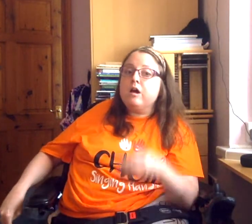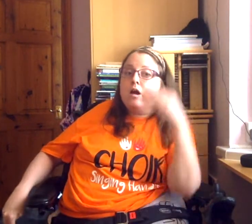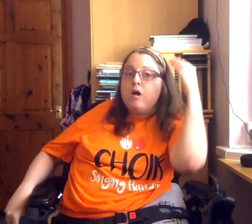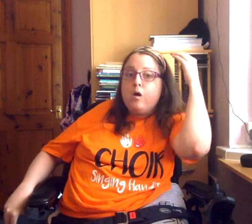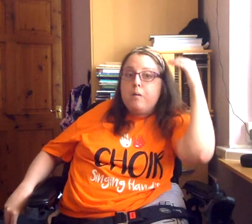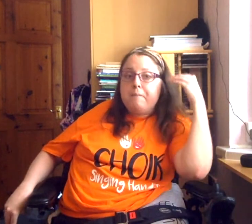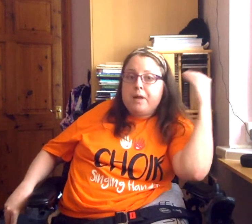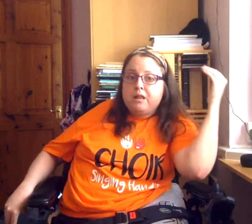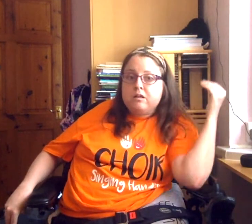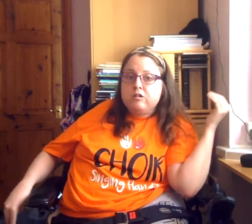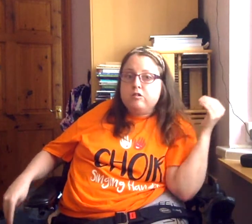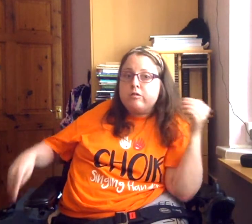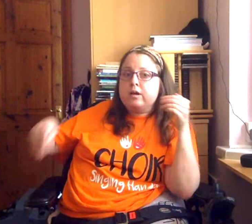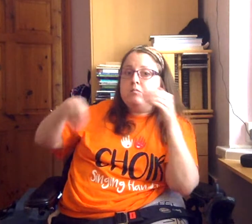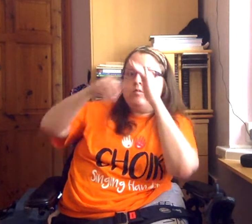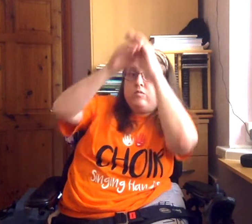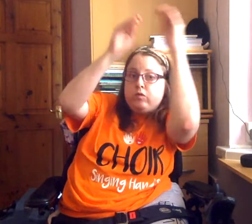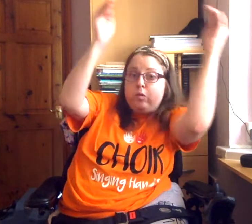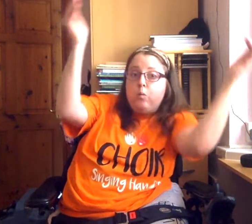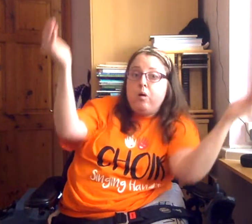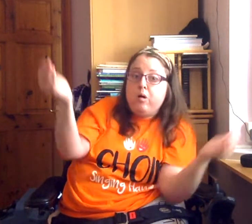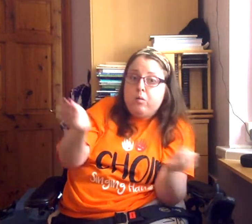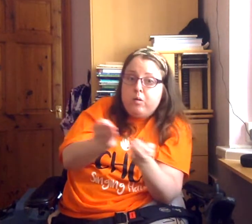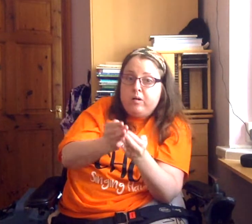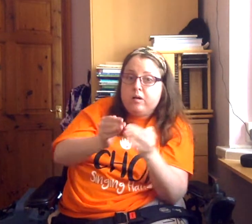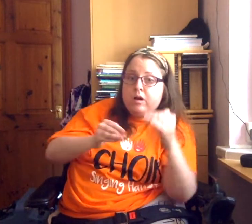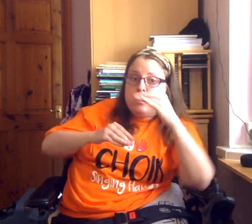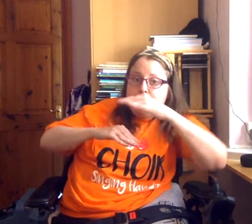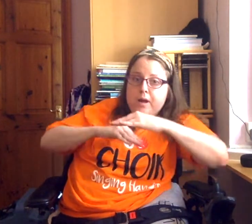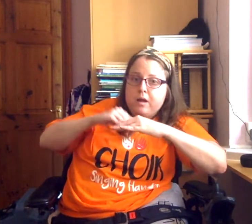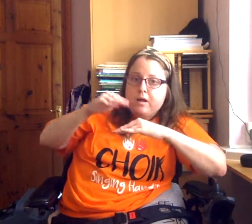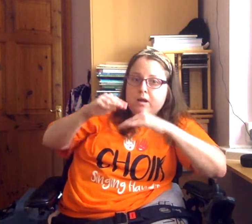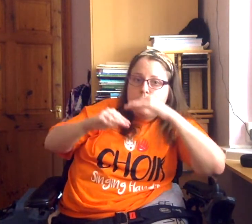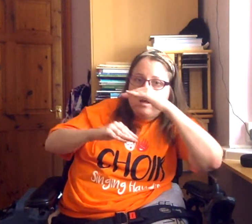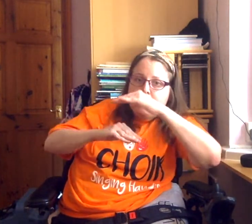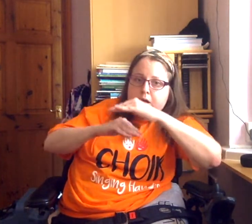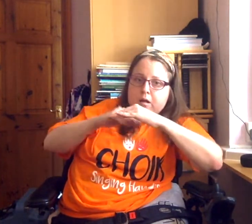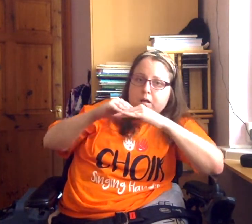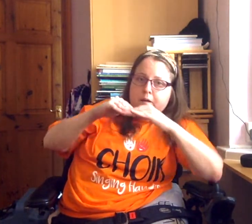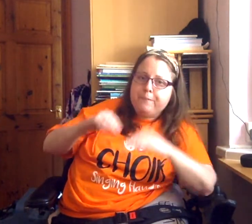take. A million dreams are the world we're gonna make.